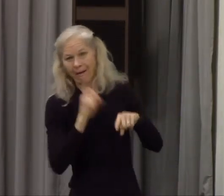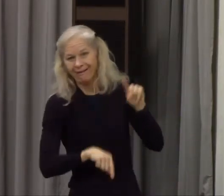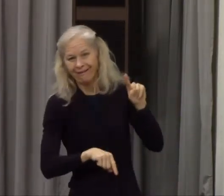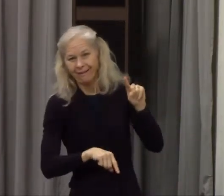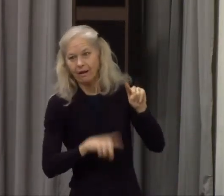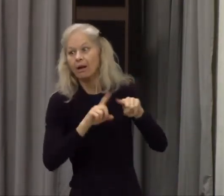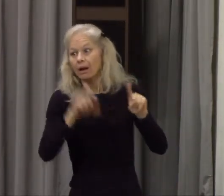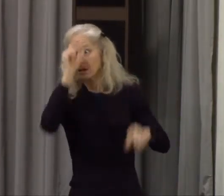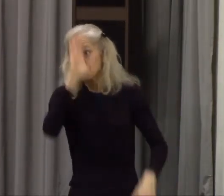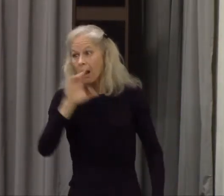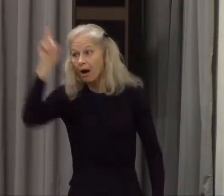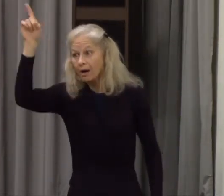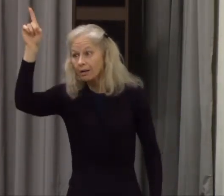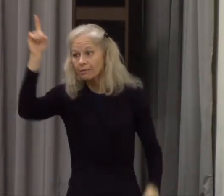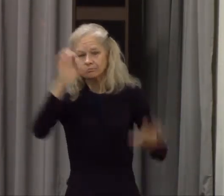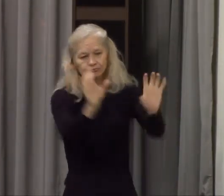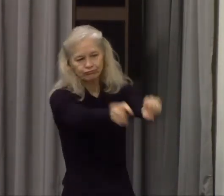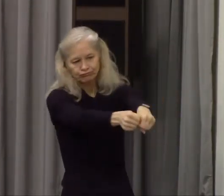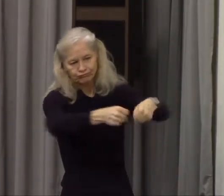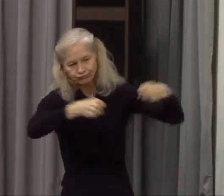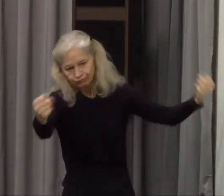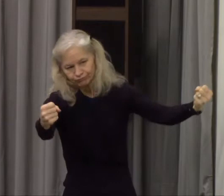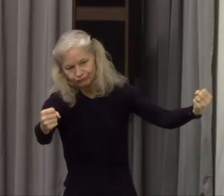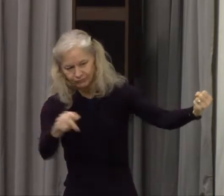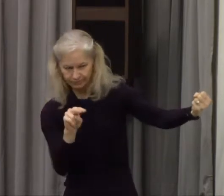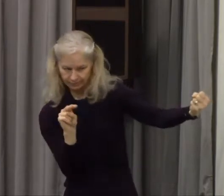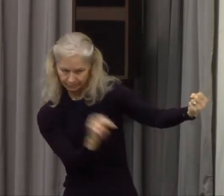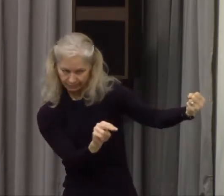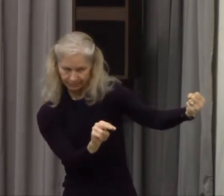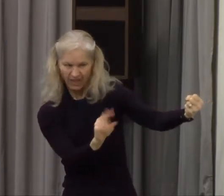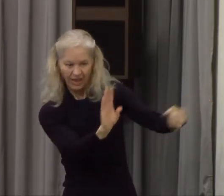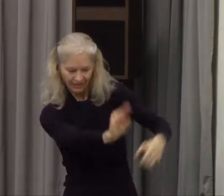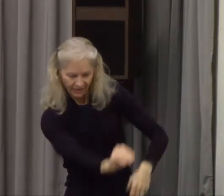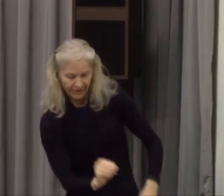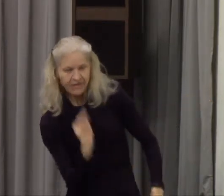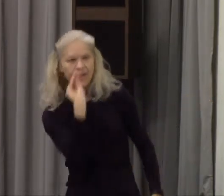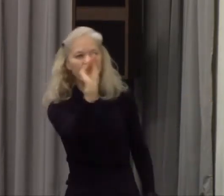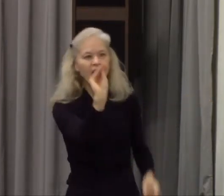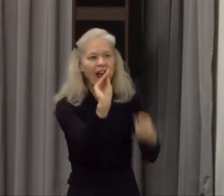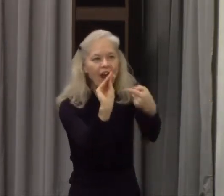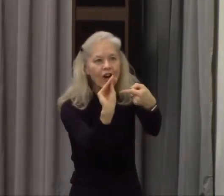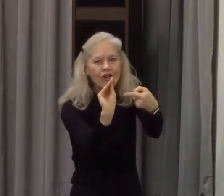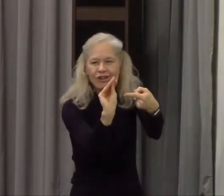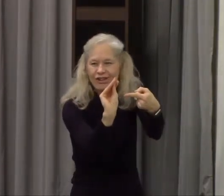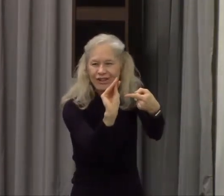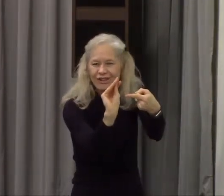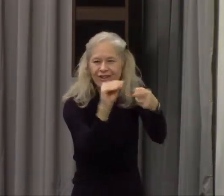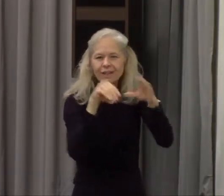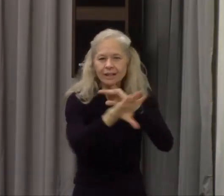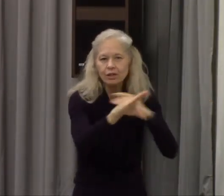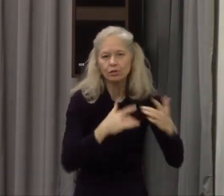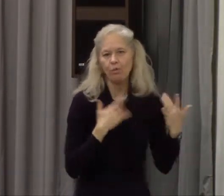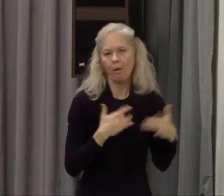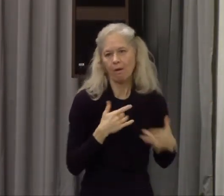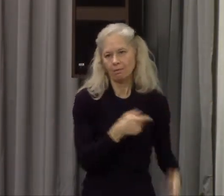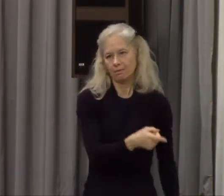21? What's on the inside. That's what's going to be judged. And by the way, if you're